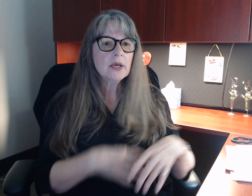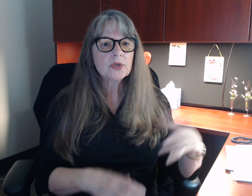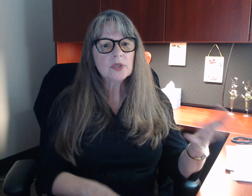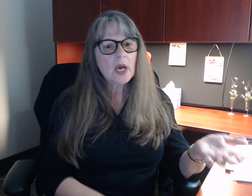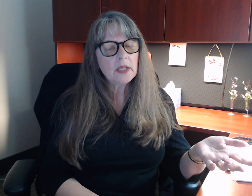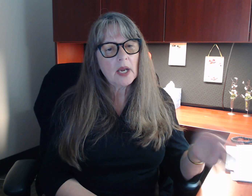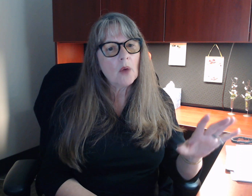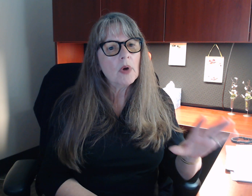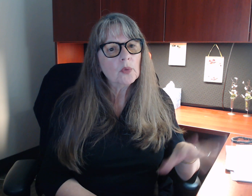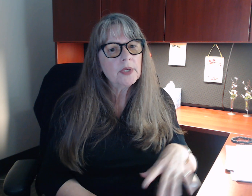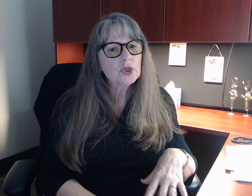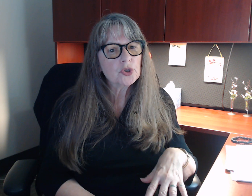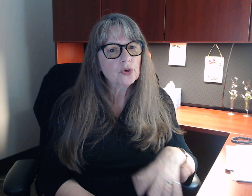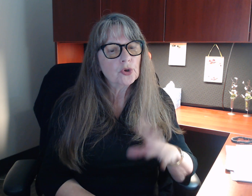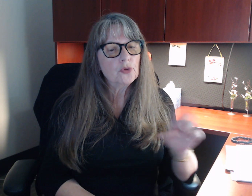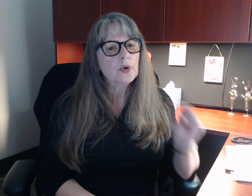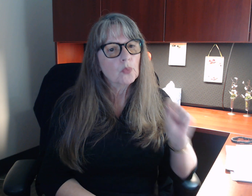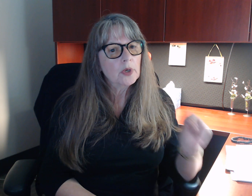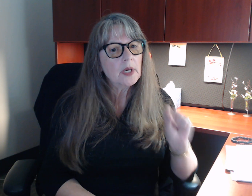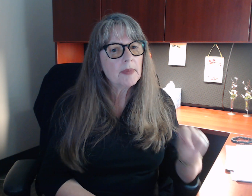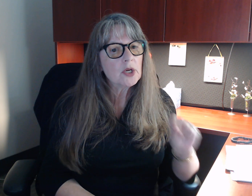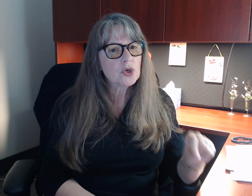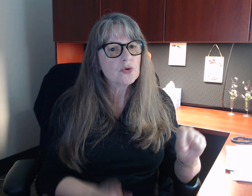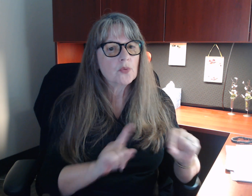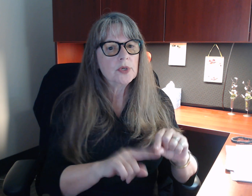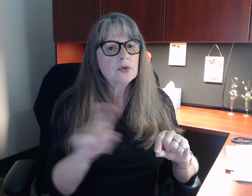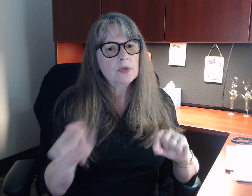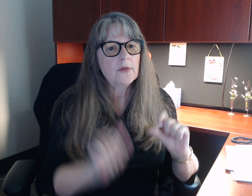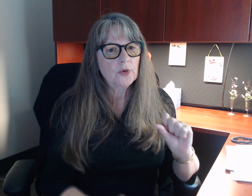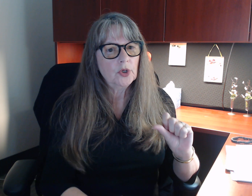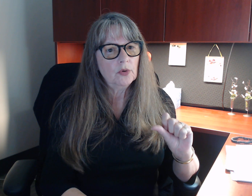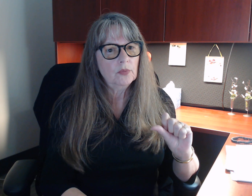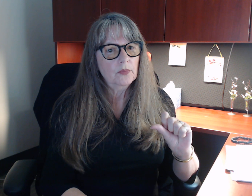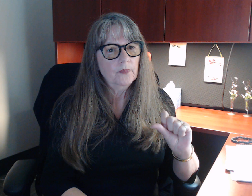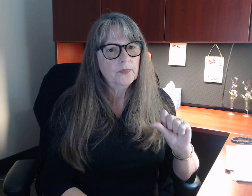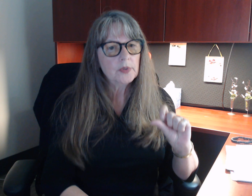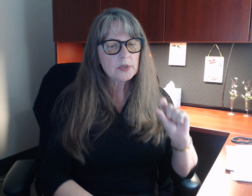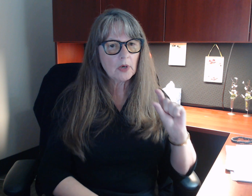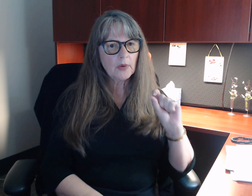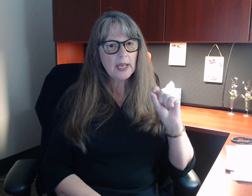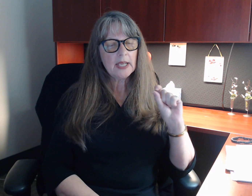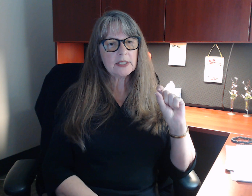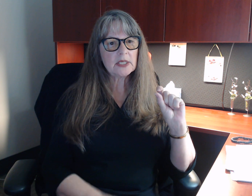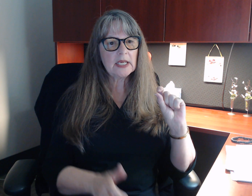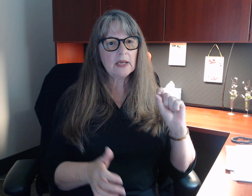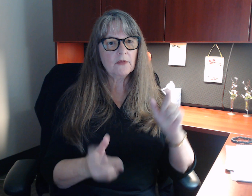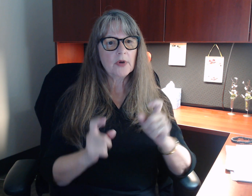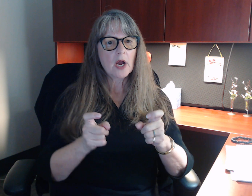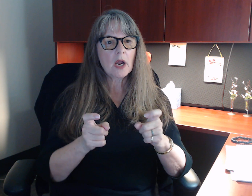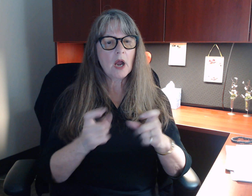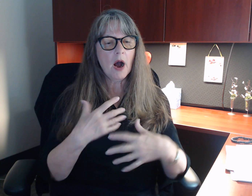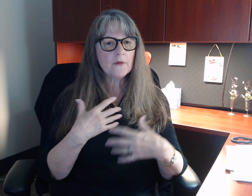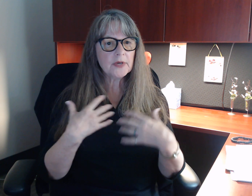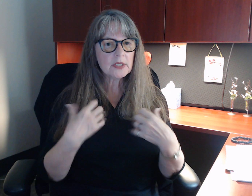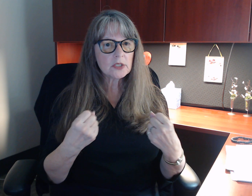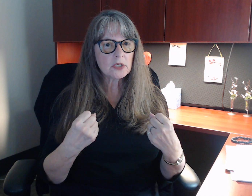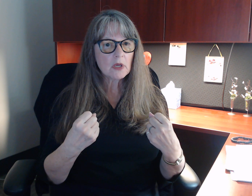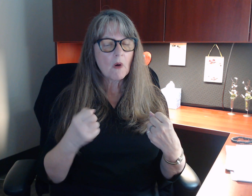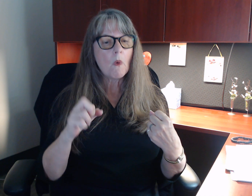because yada, yada. I want to reassure you that we're going to make sure that we do that for you. So it's to give confidence